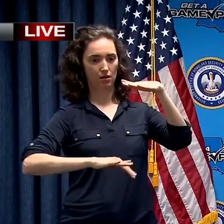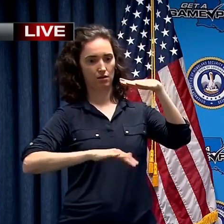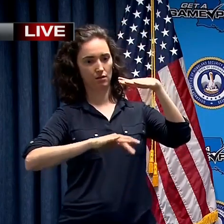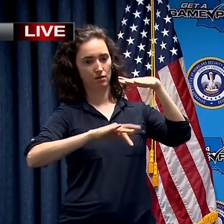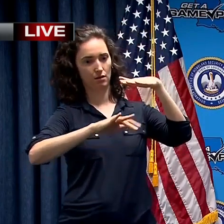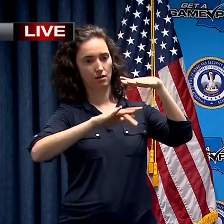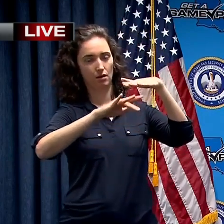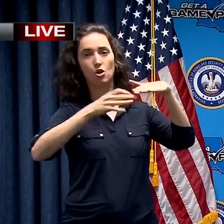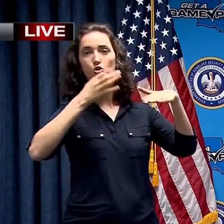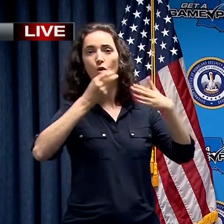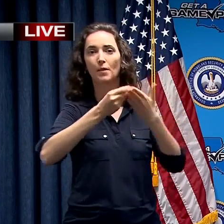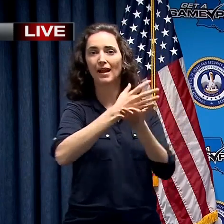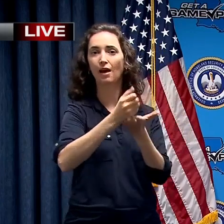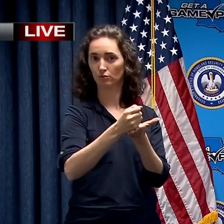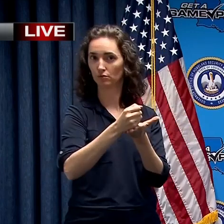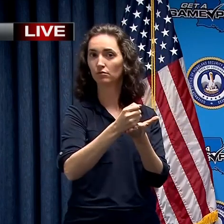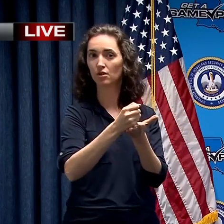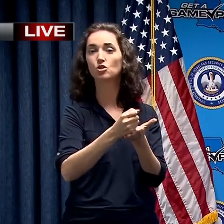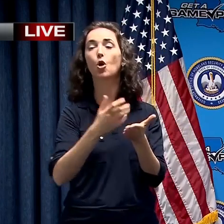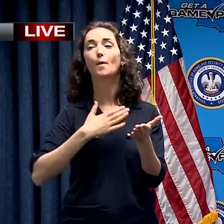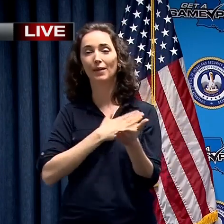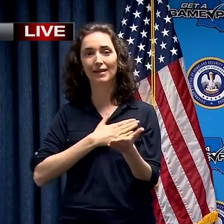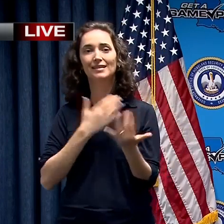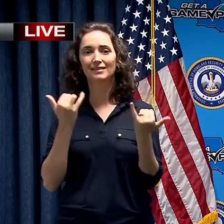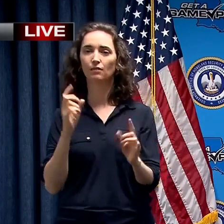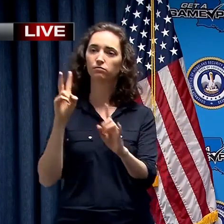encouraging people to go to